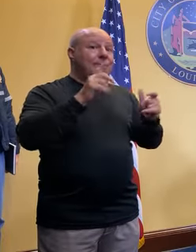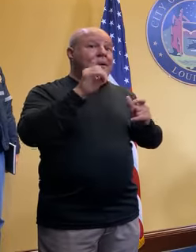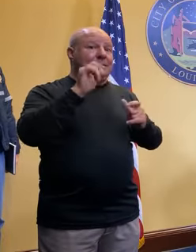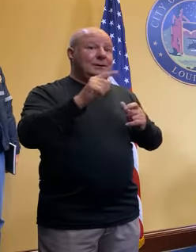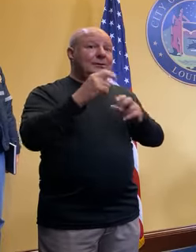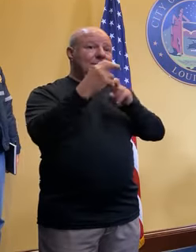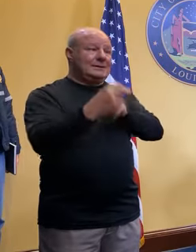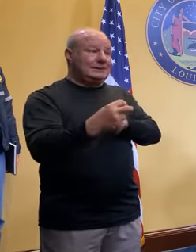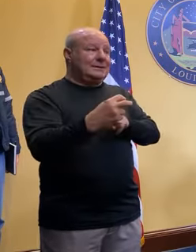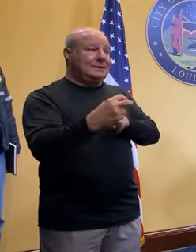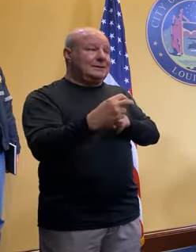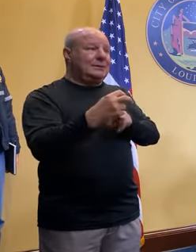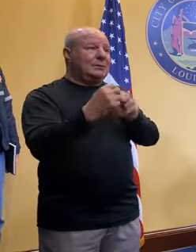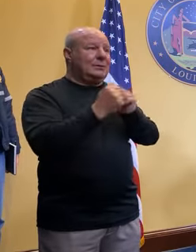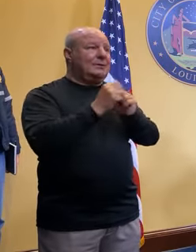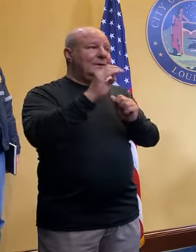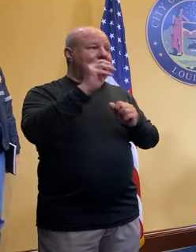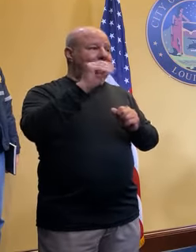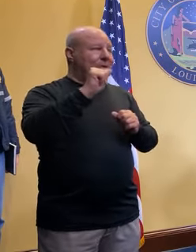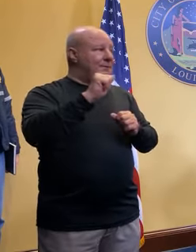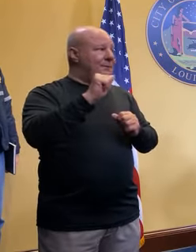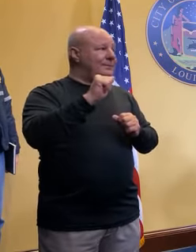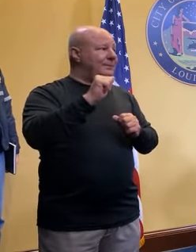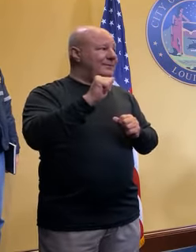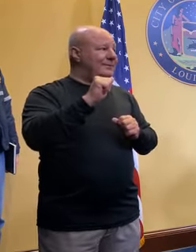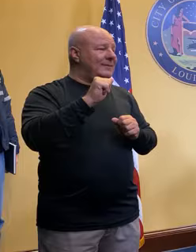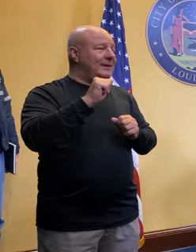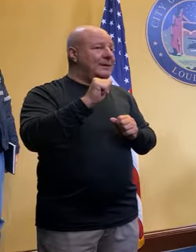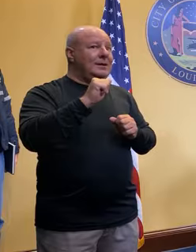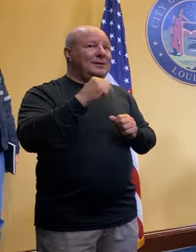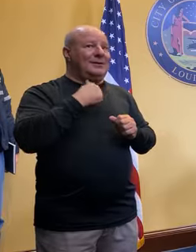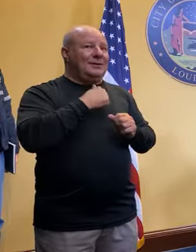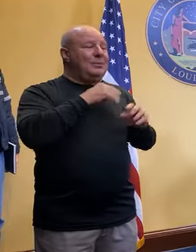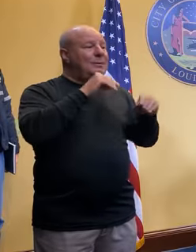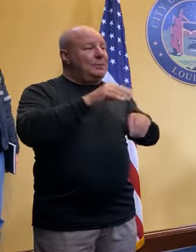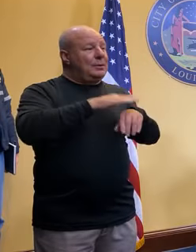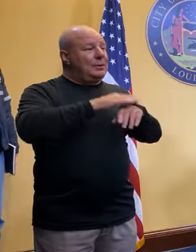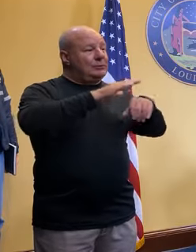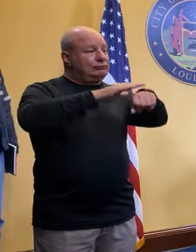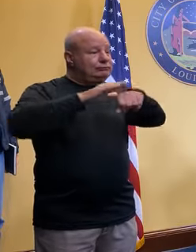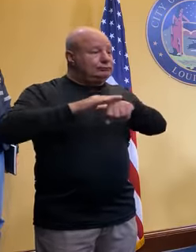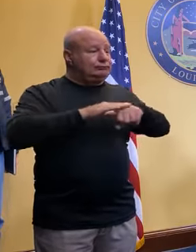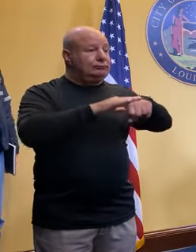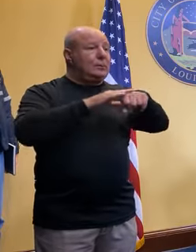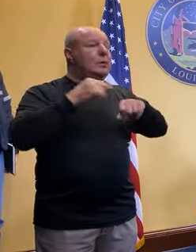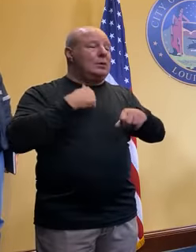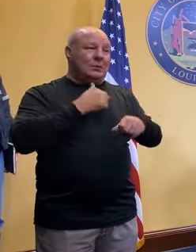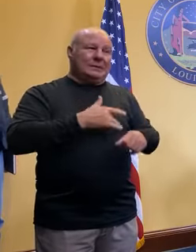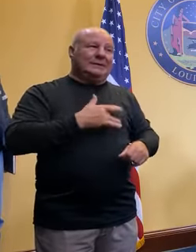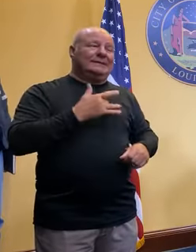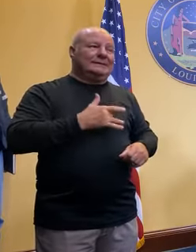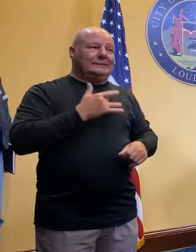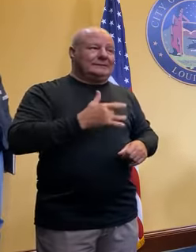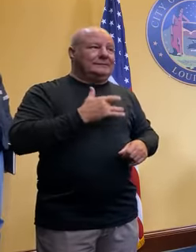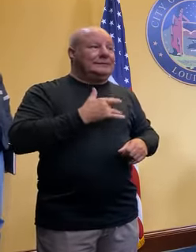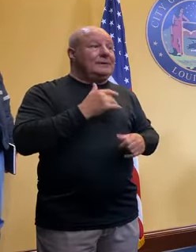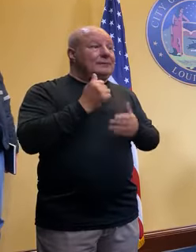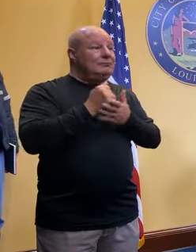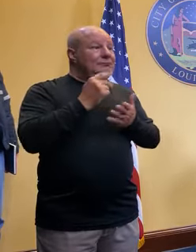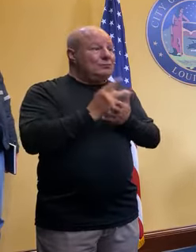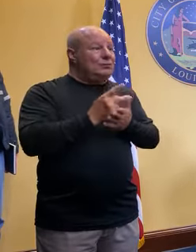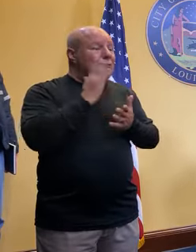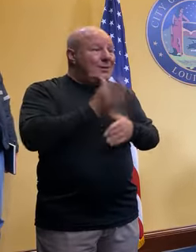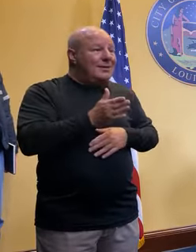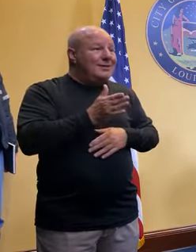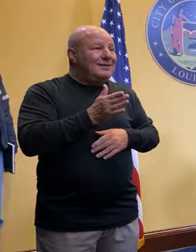administrator, Gaynor of FEMA, where we put on notice that we do anticipate being approved. We